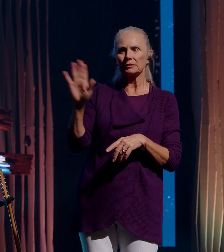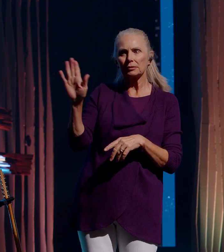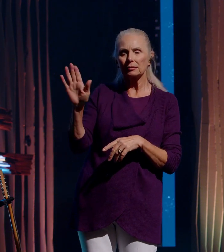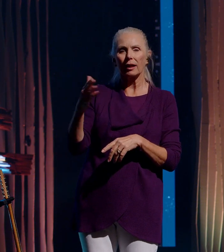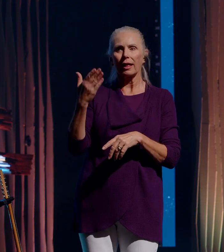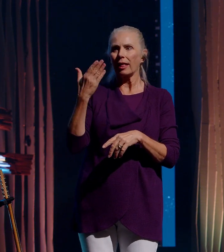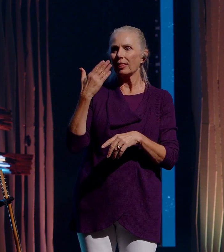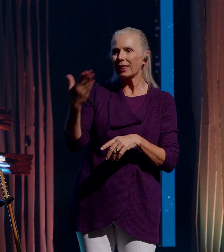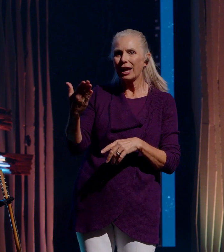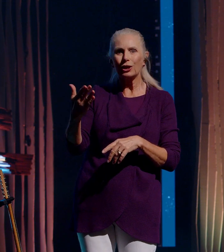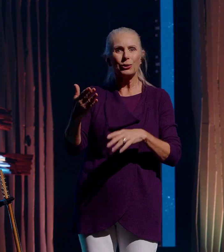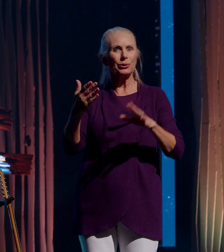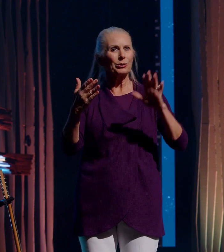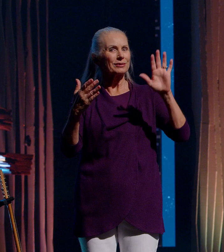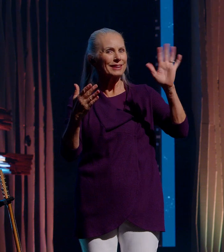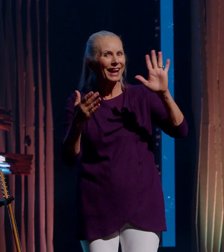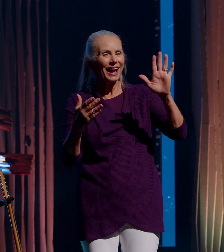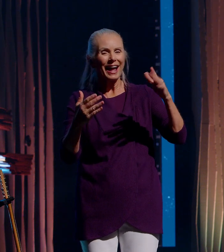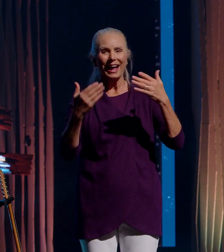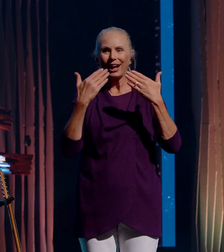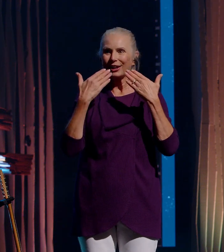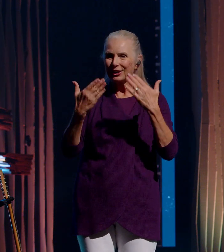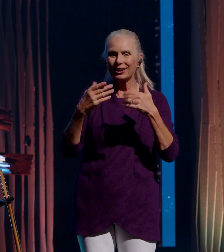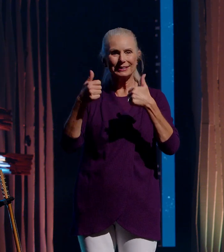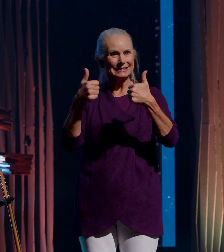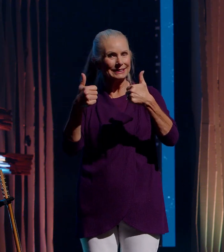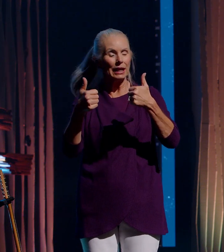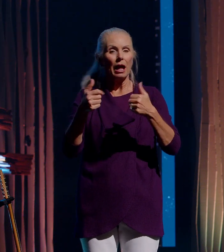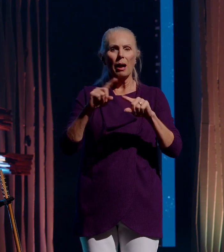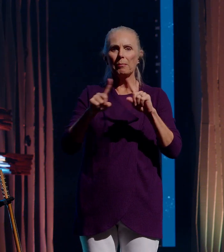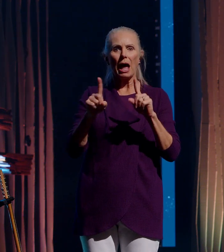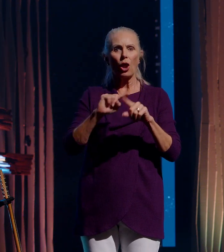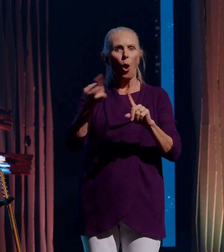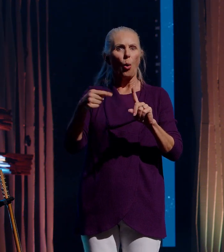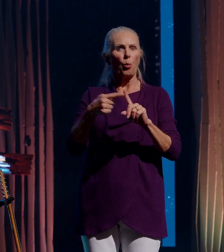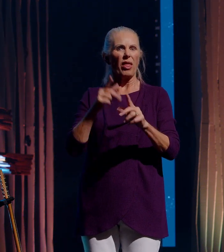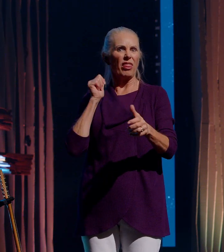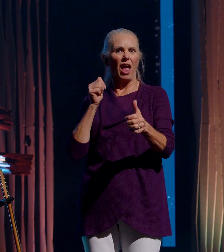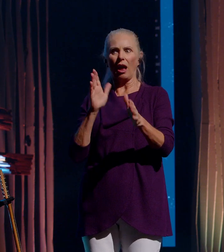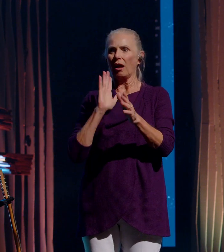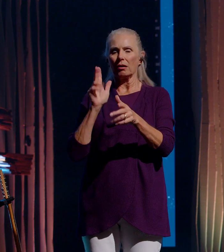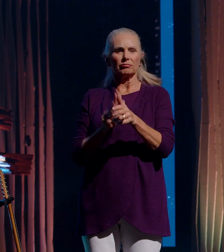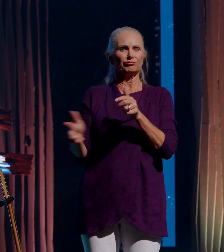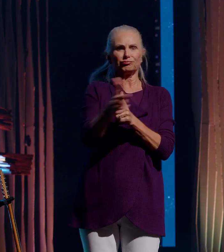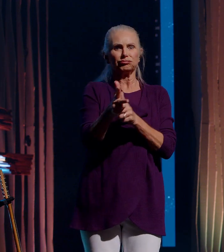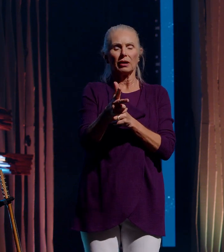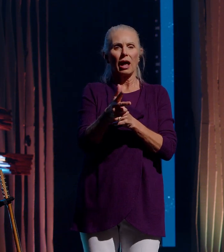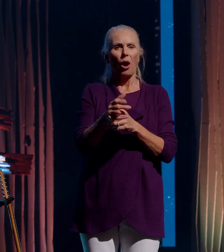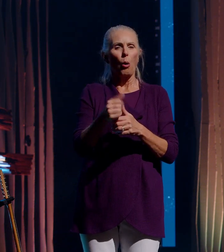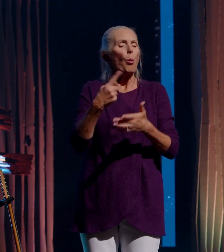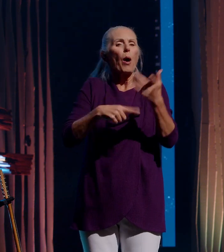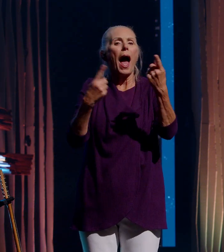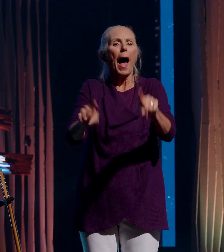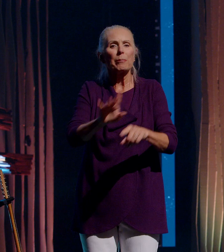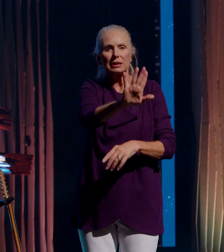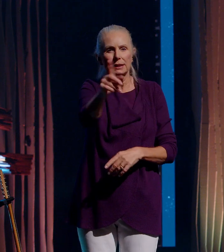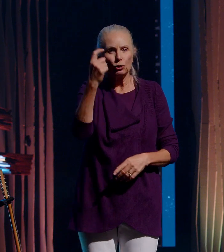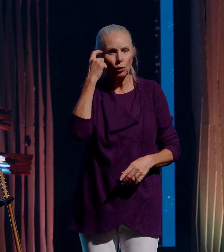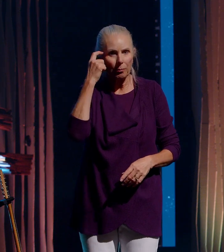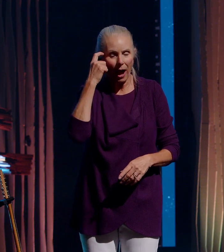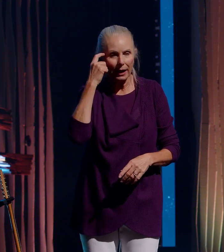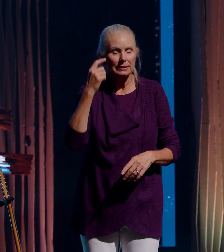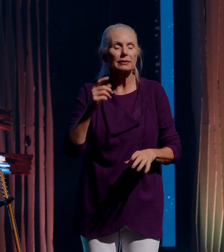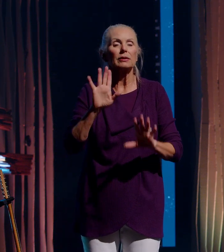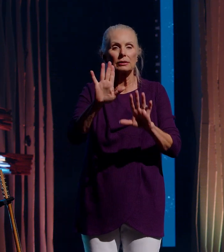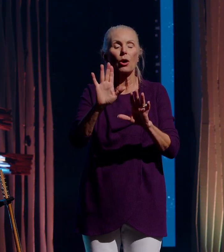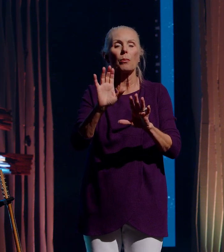right in the middle so you can see them through the back window. But on the moments that they don't, you're like, what in the world is going on? Here's my least favorite one, all right? Again,